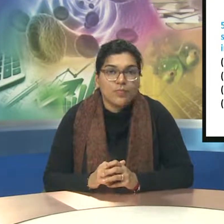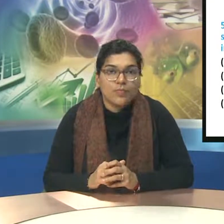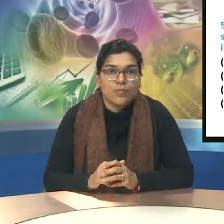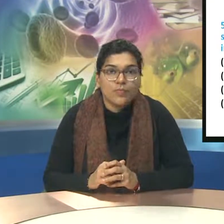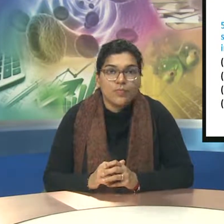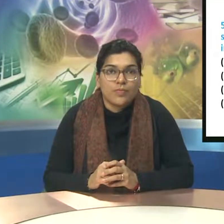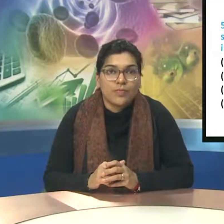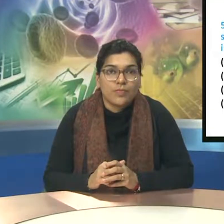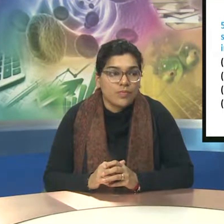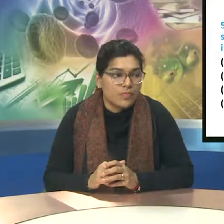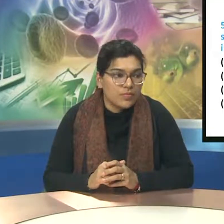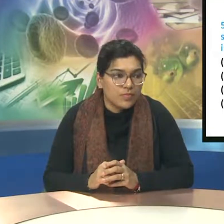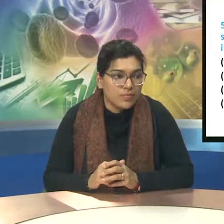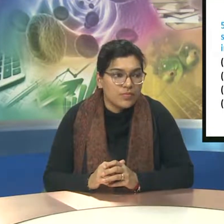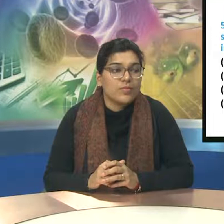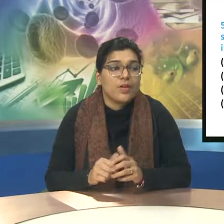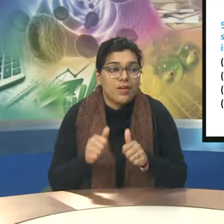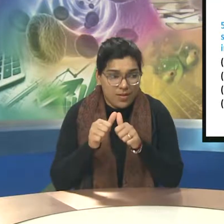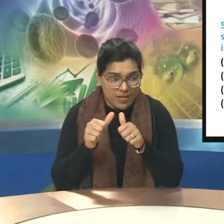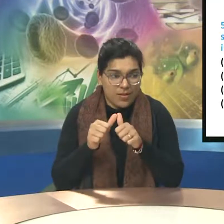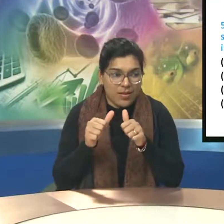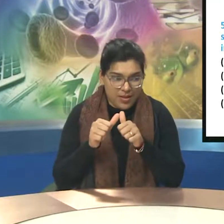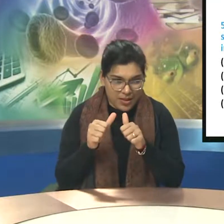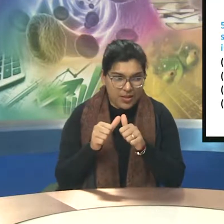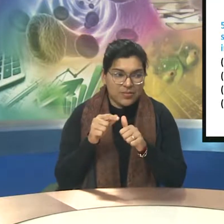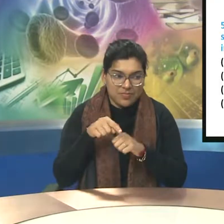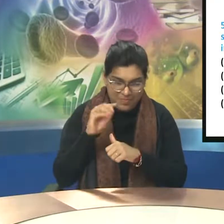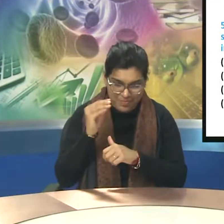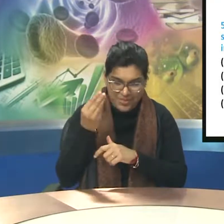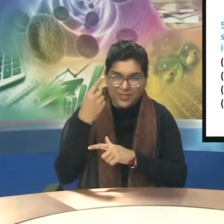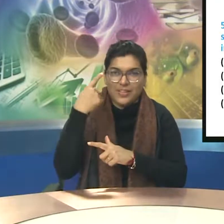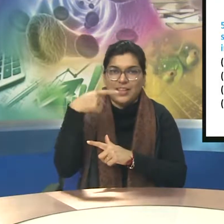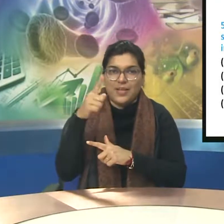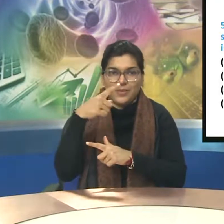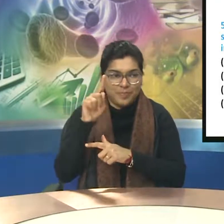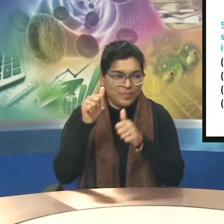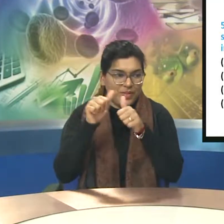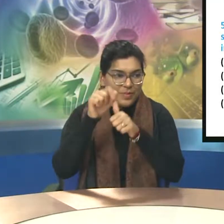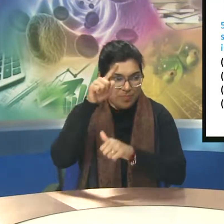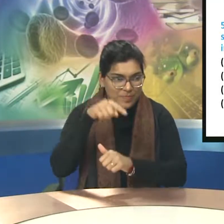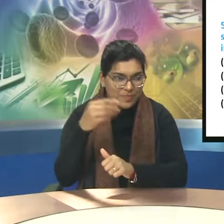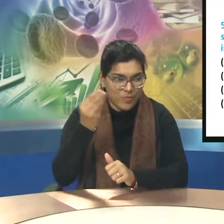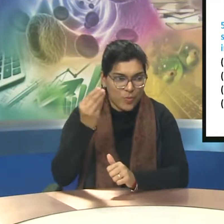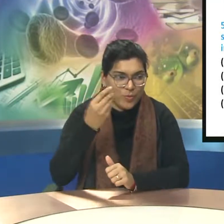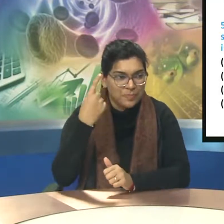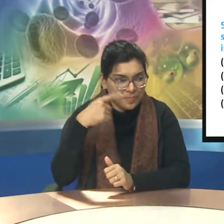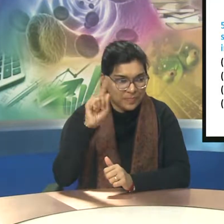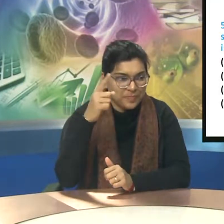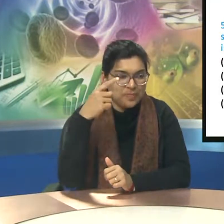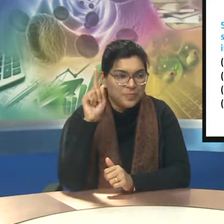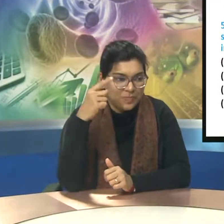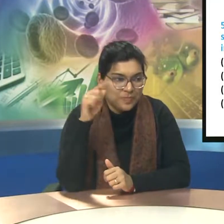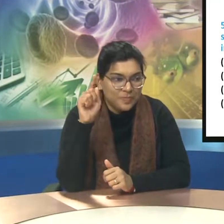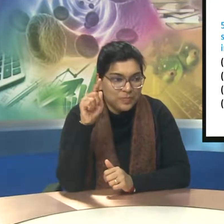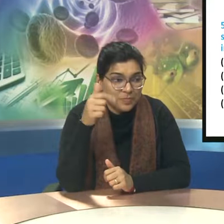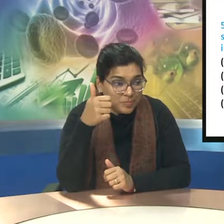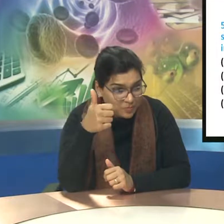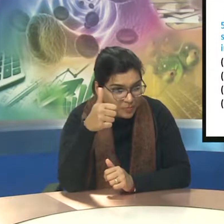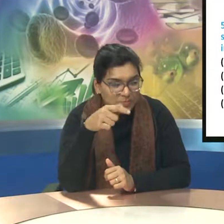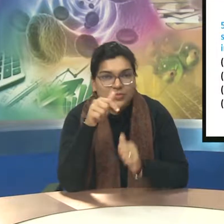think wisely and once again. Yes, option A is the right option. Few of you have answered it